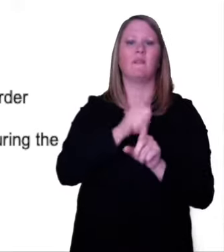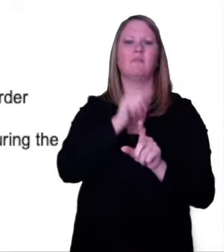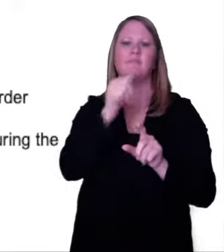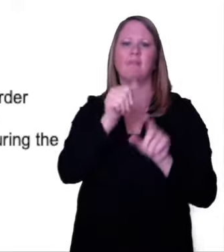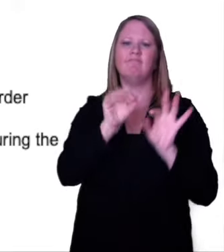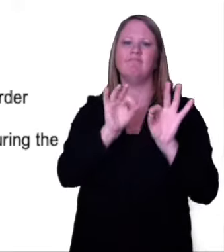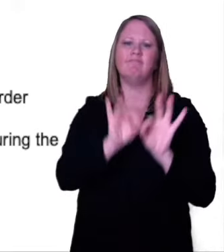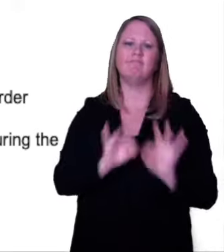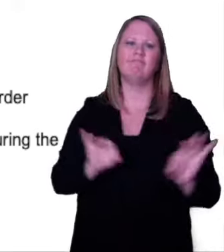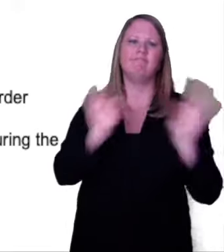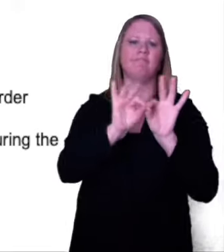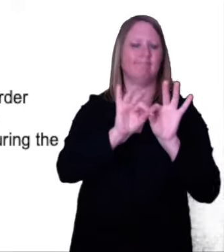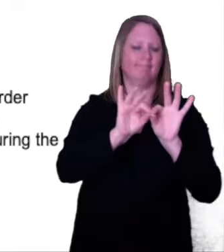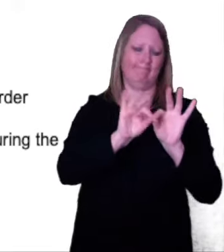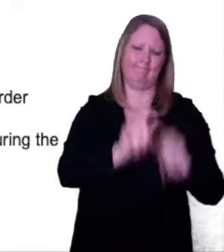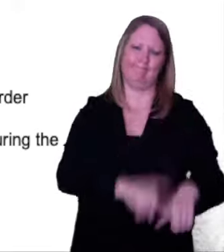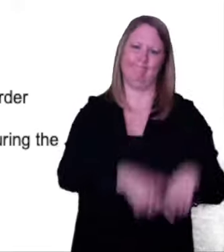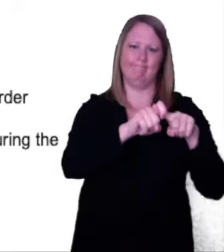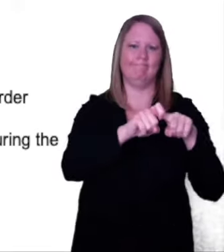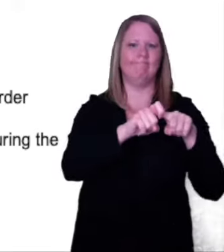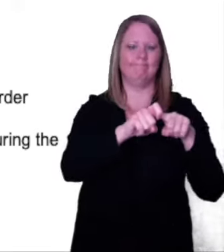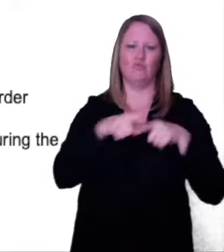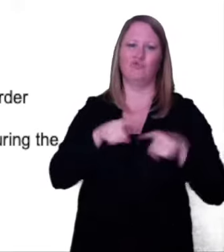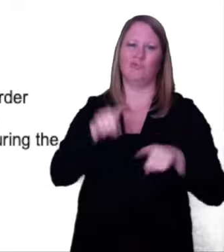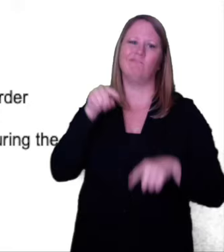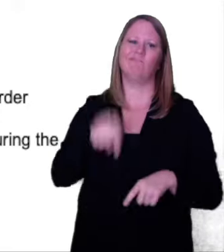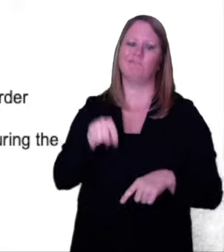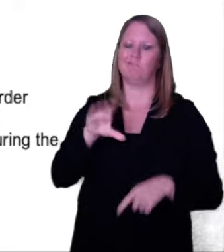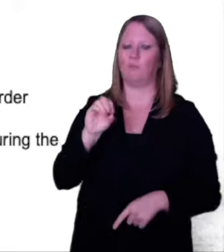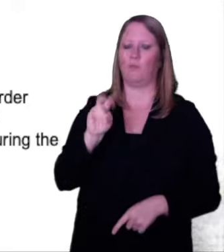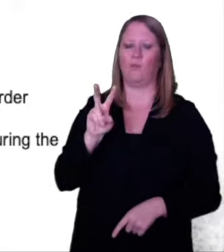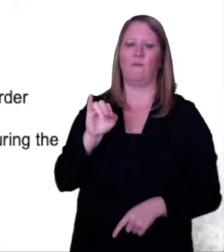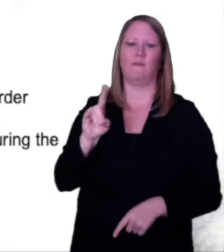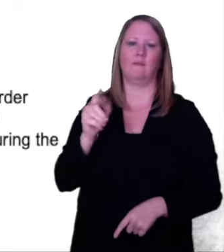COVID-19 disaster, and